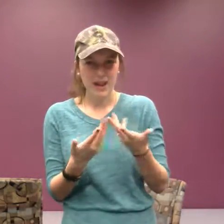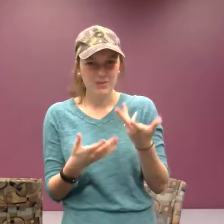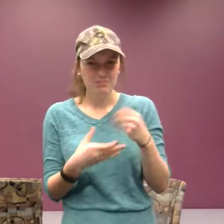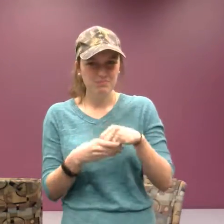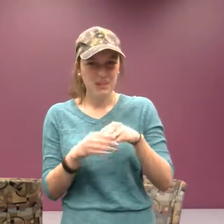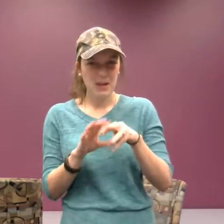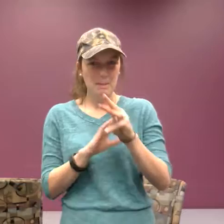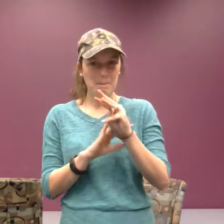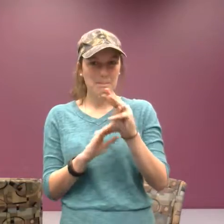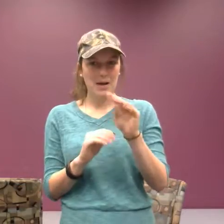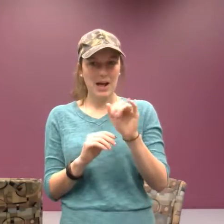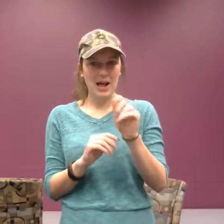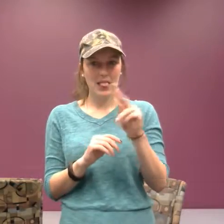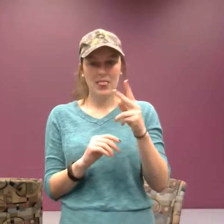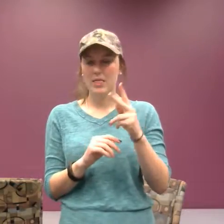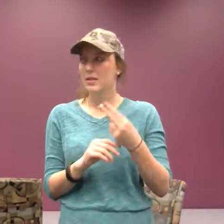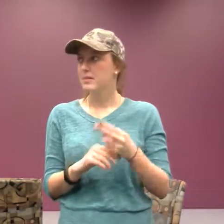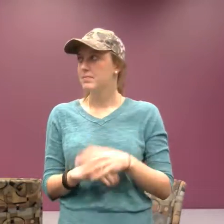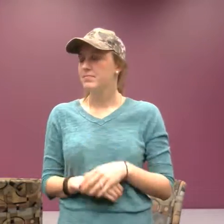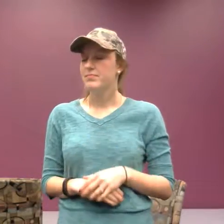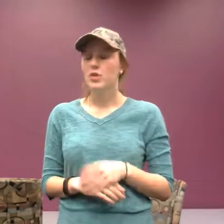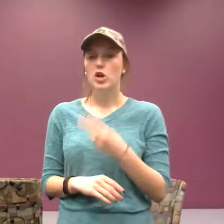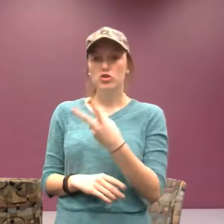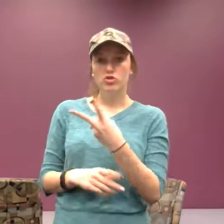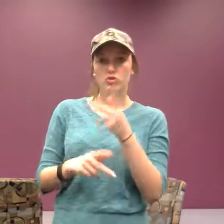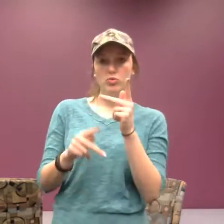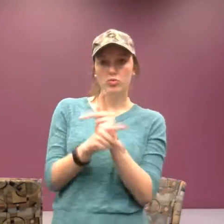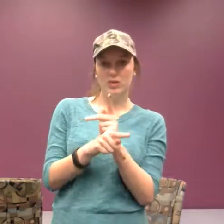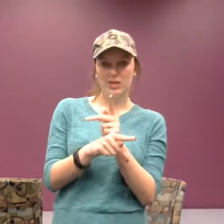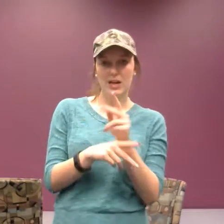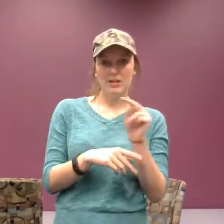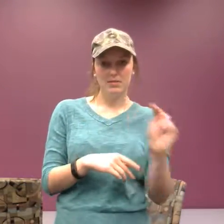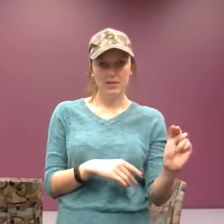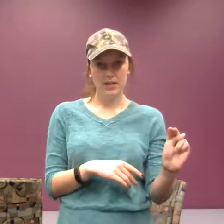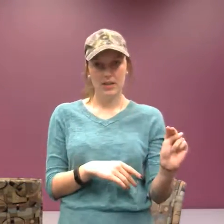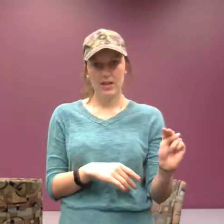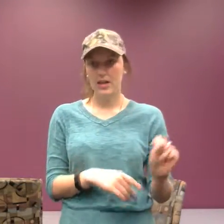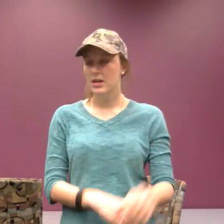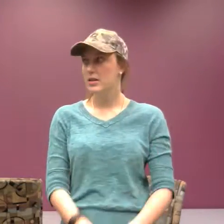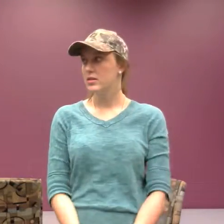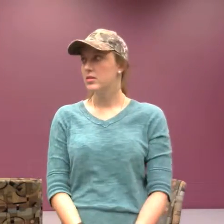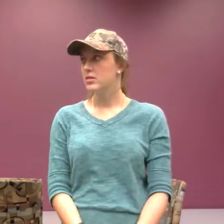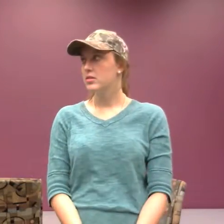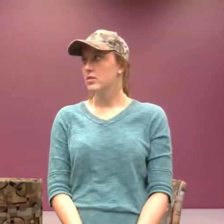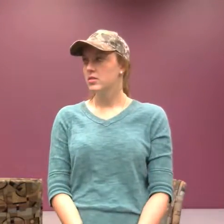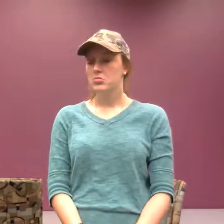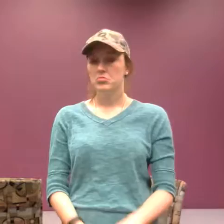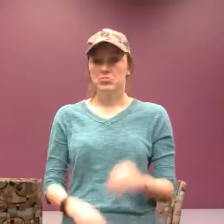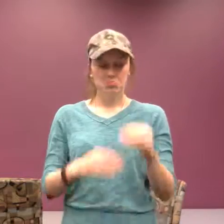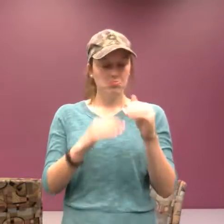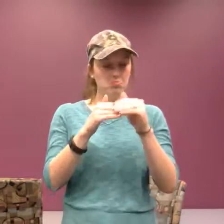2 times n, exactly. So I can come back here and write 2n, which means 2 times